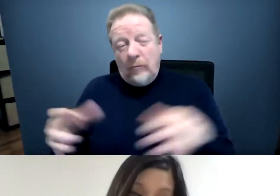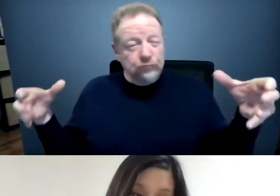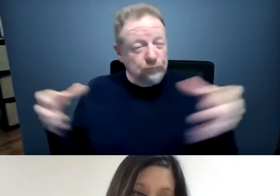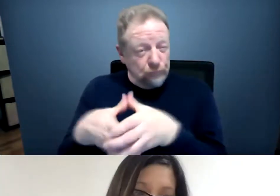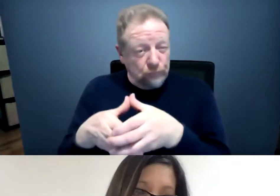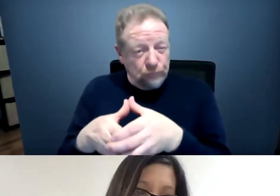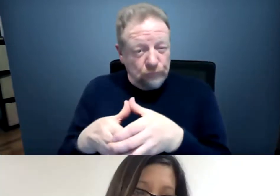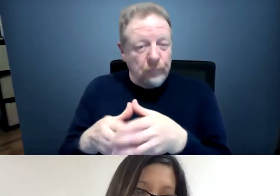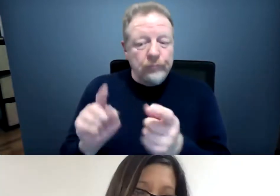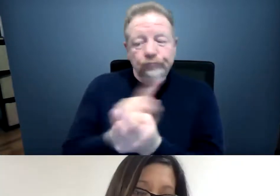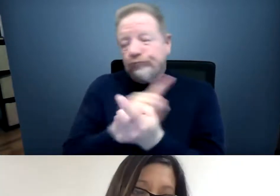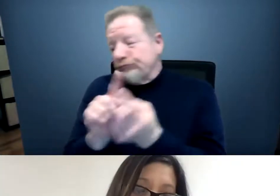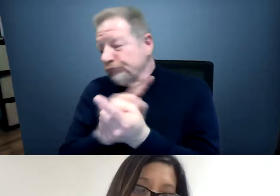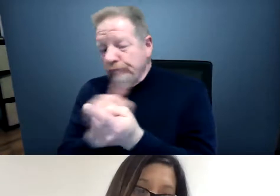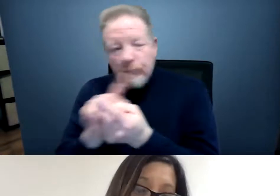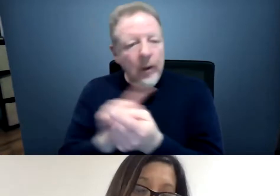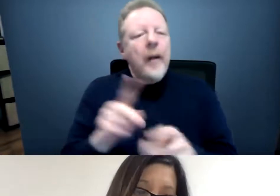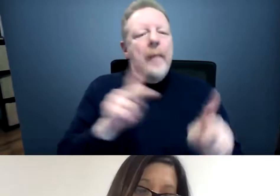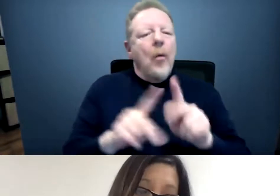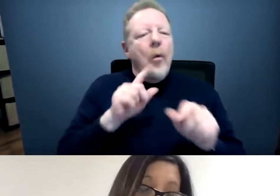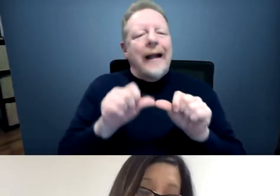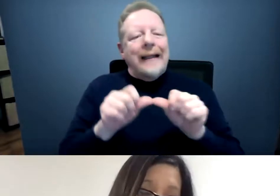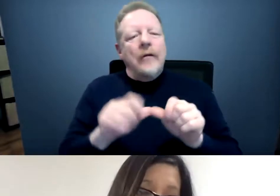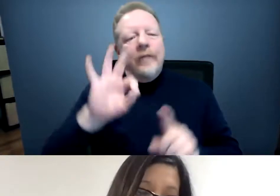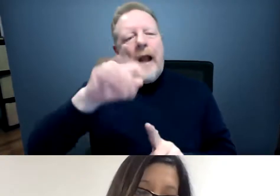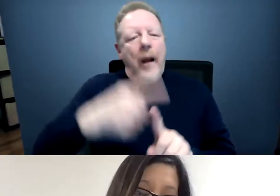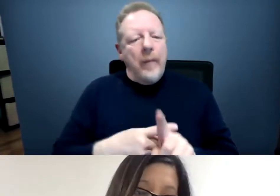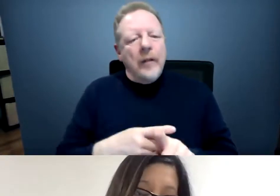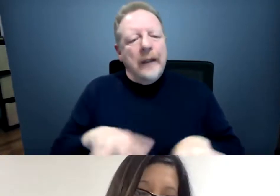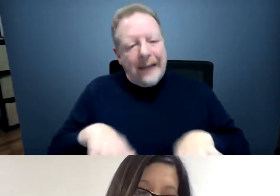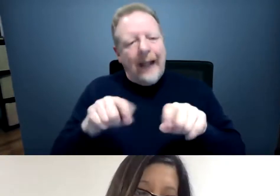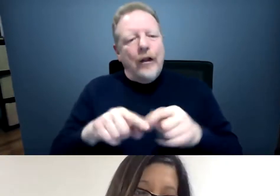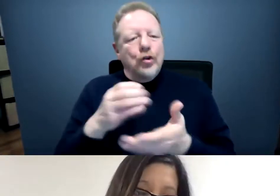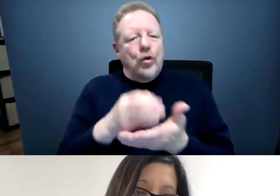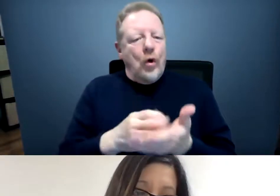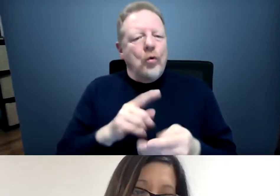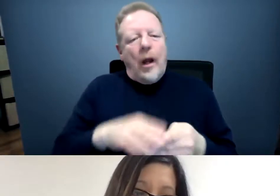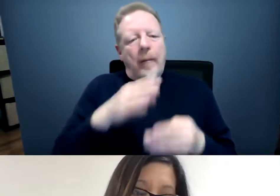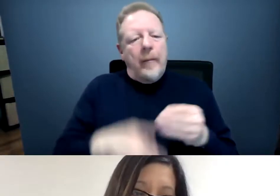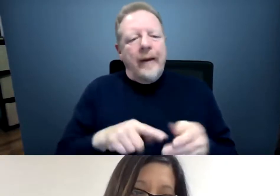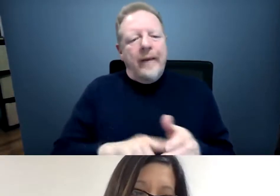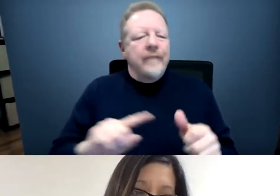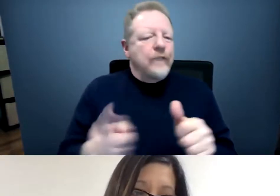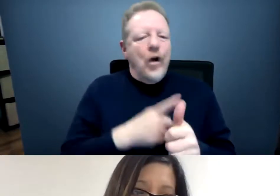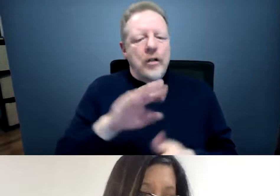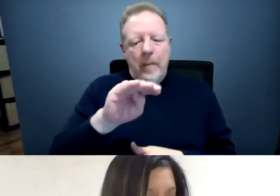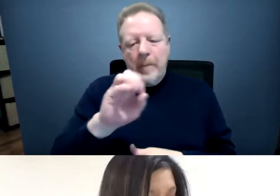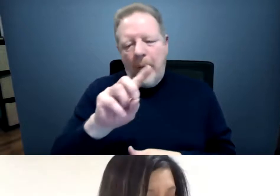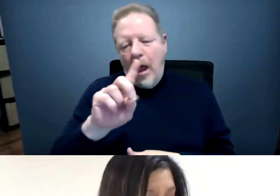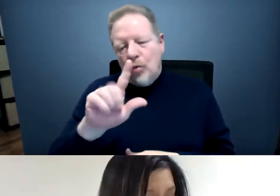gathering, folks will continue on for 9 months, completing the course modules for the program. So it's